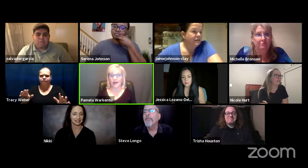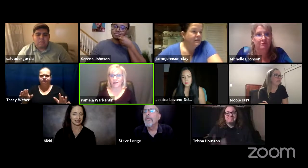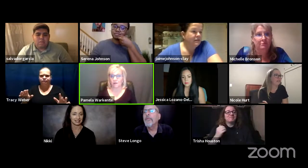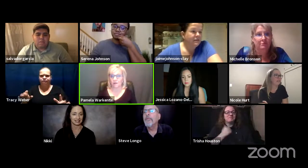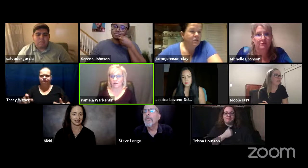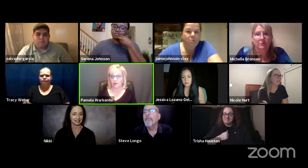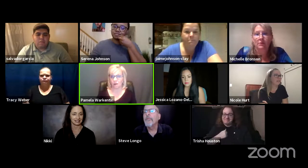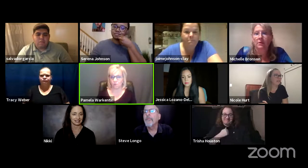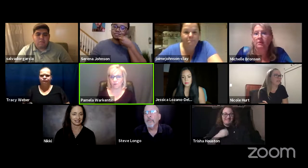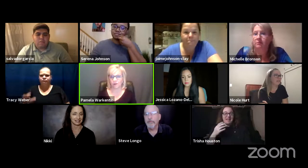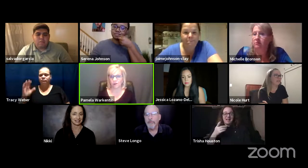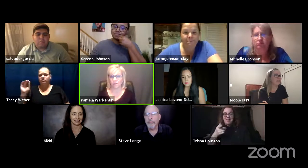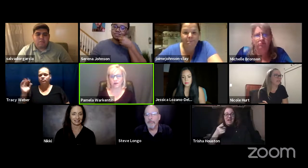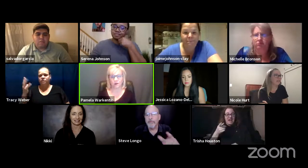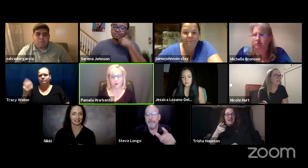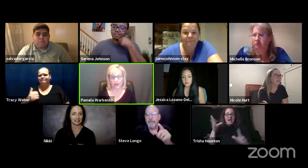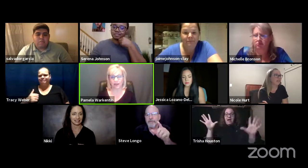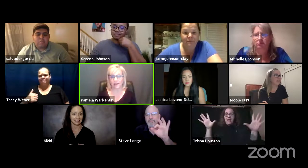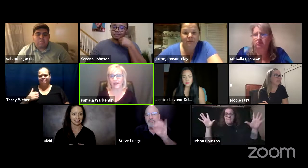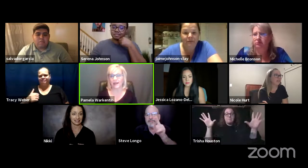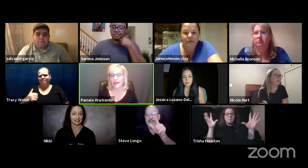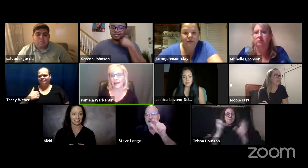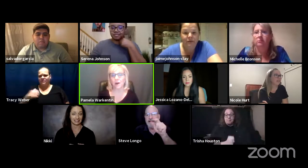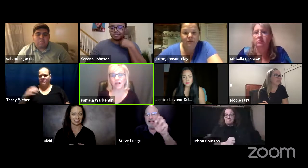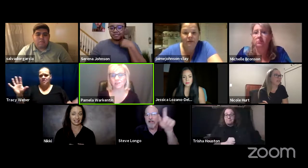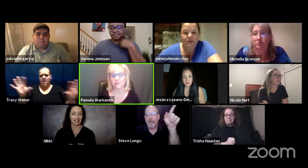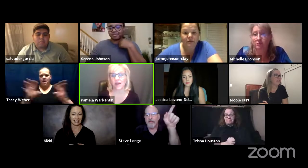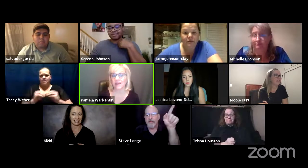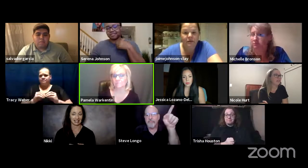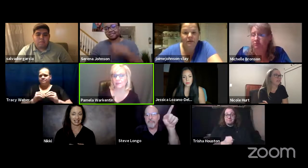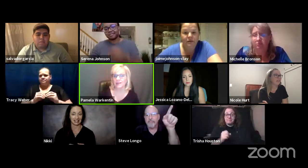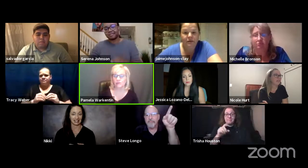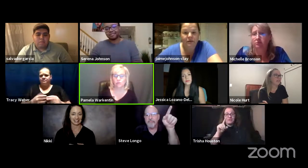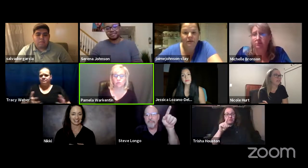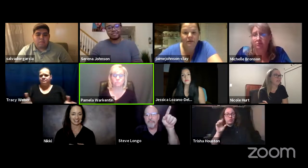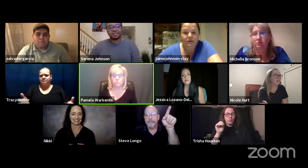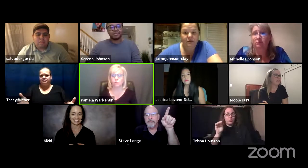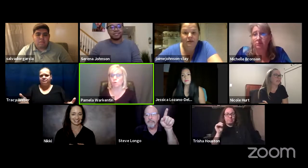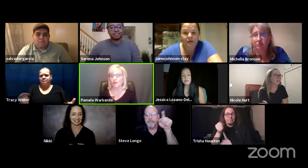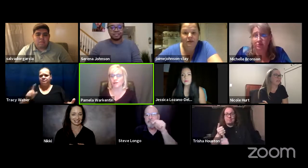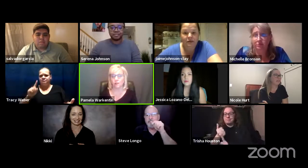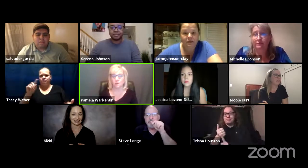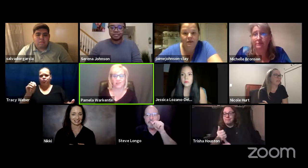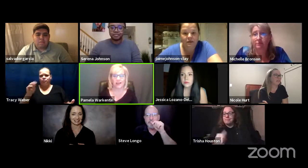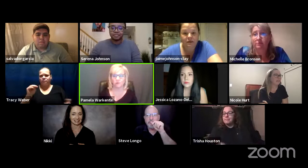I hope we are okay. I apologize. My Zoom totally closed down.